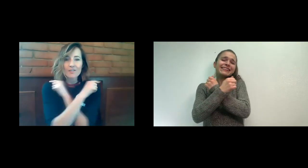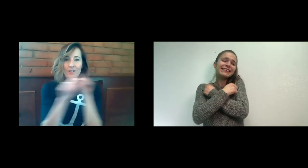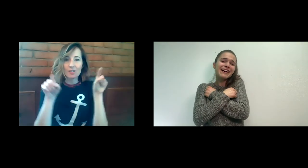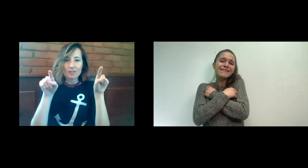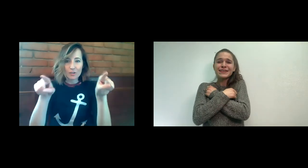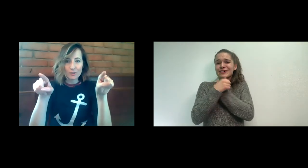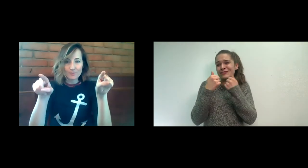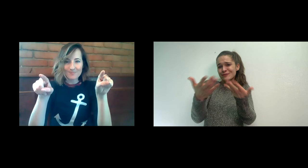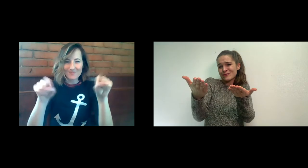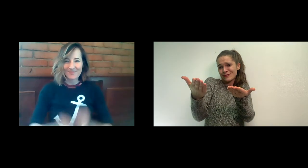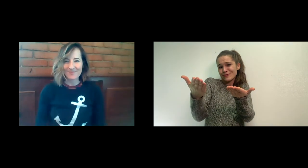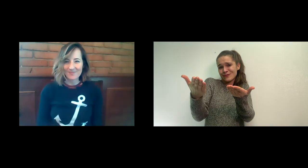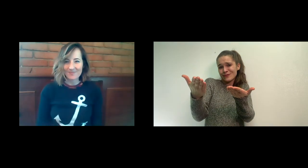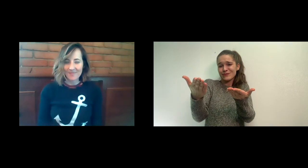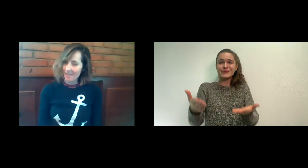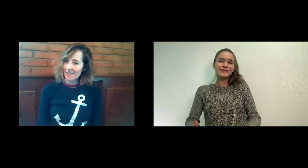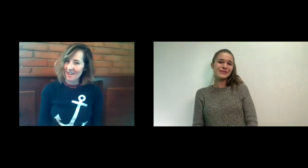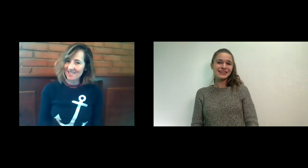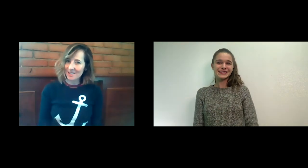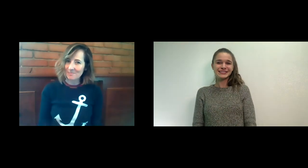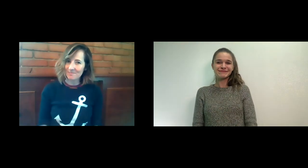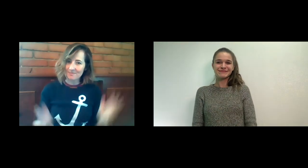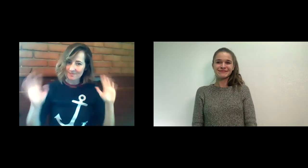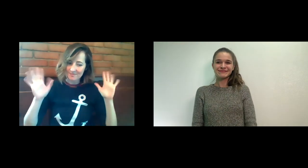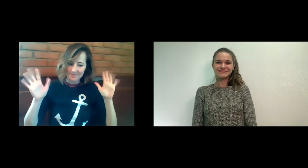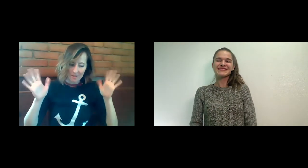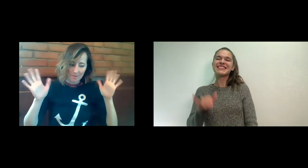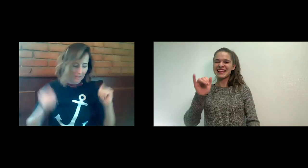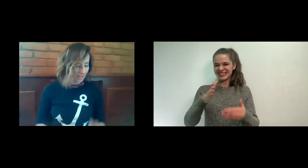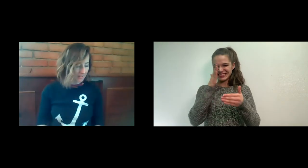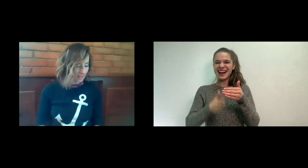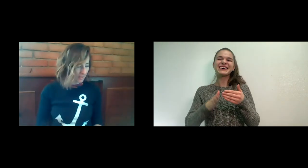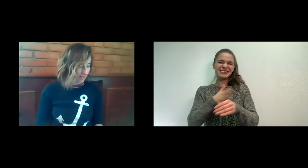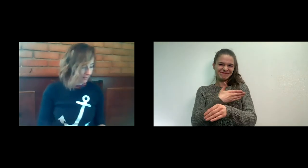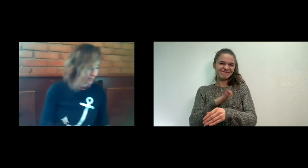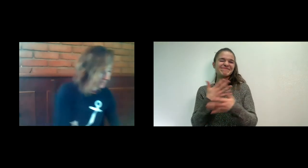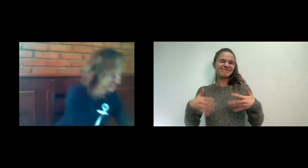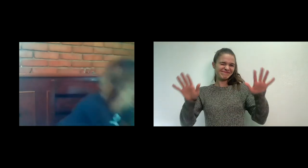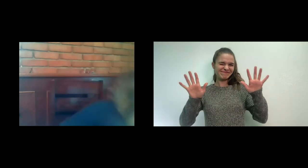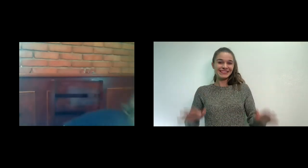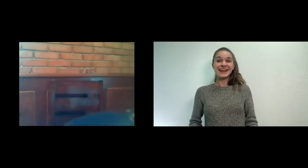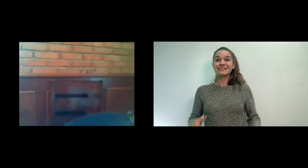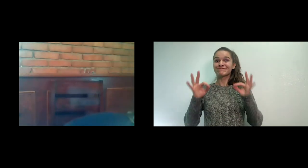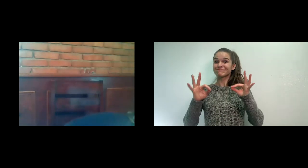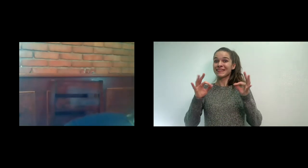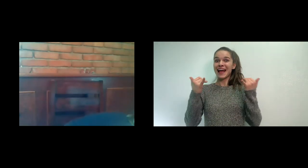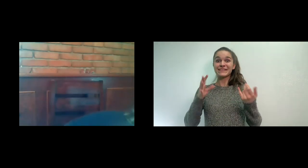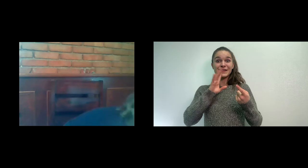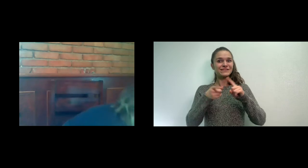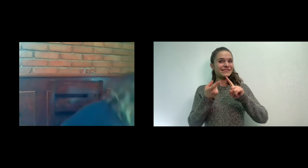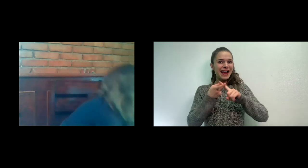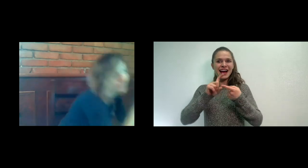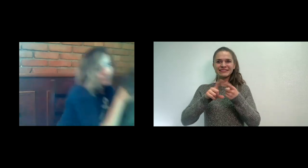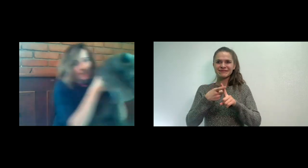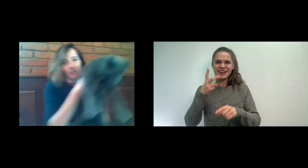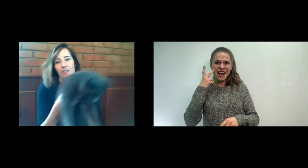love you. The end. Well done. And speaking of friends, I